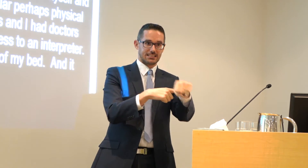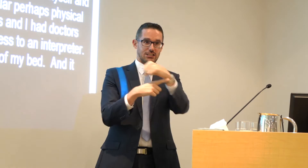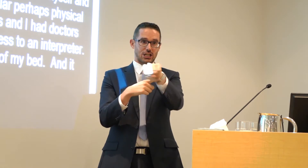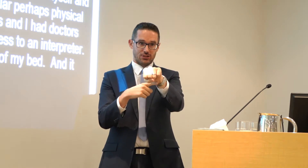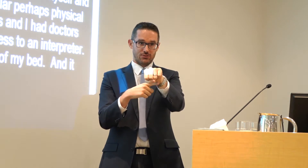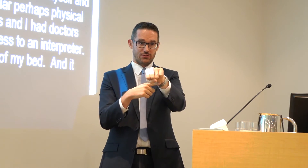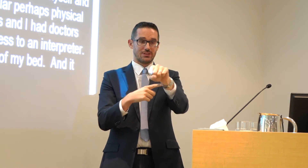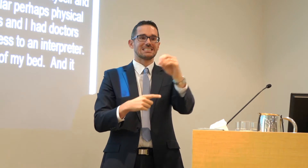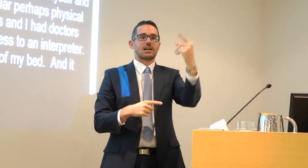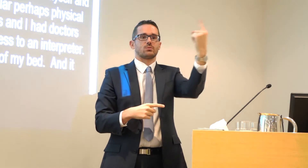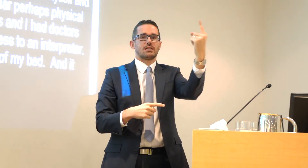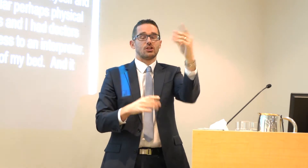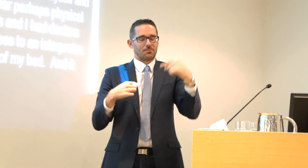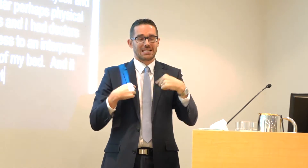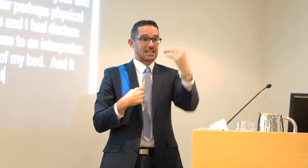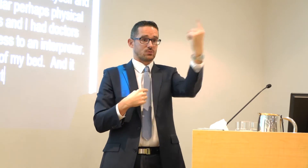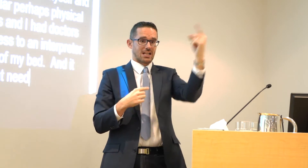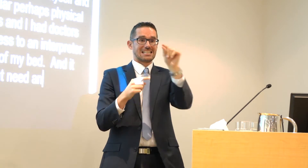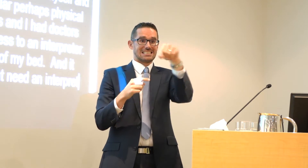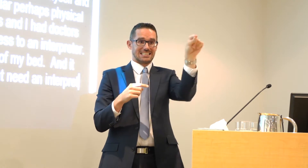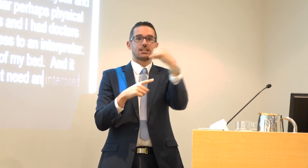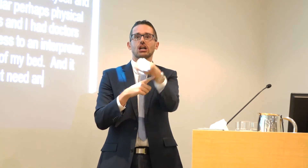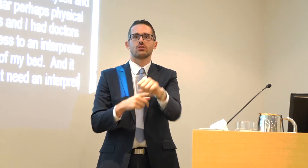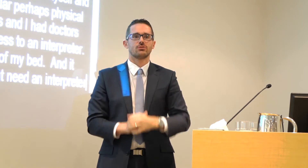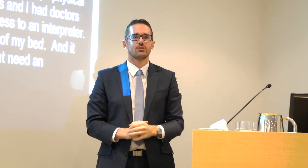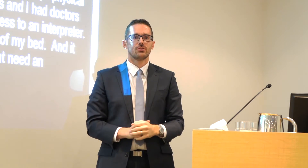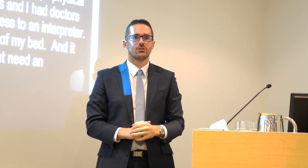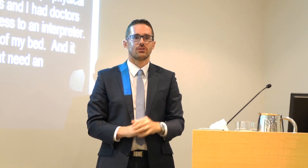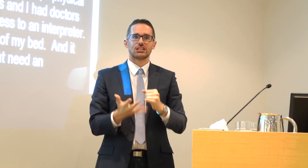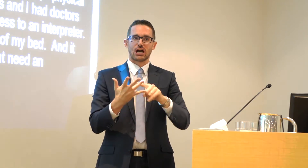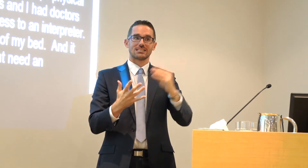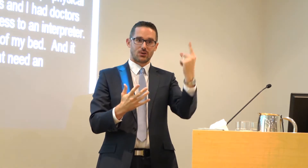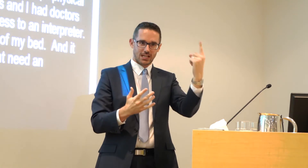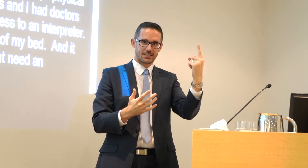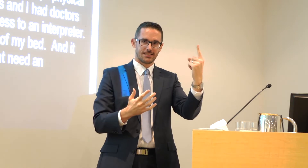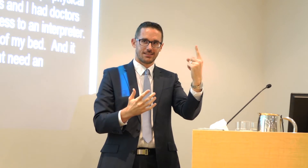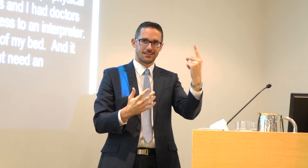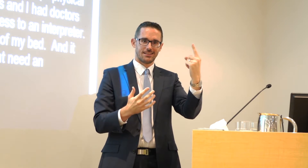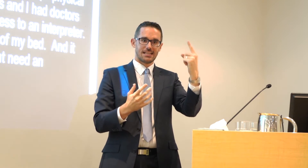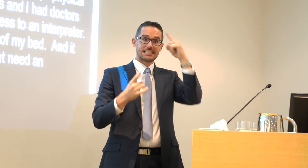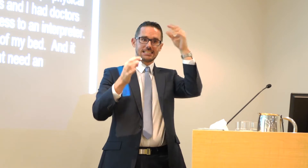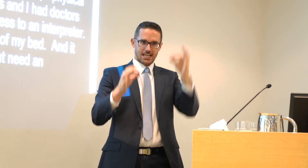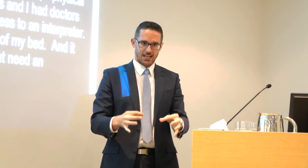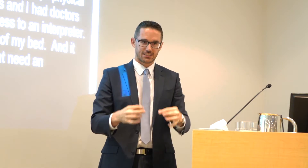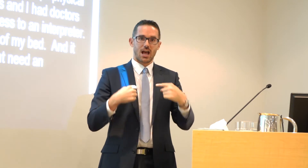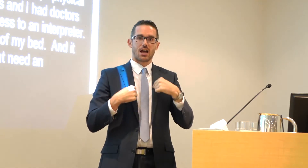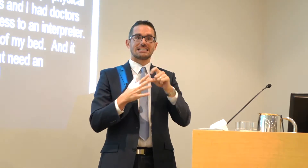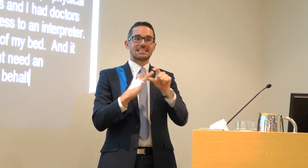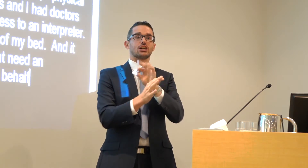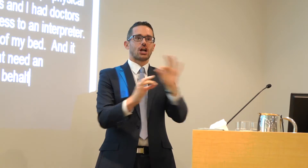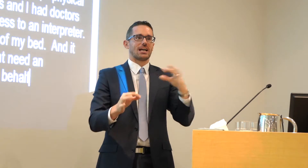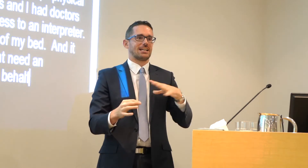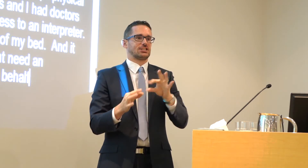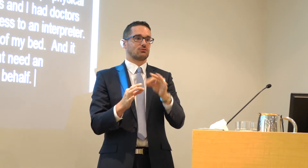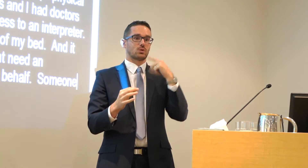the patient need an interpreter? Yes or no? And someone had actually ticked no on my behalf. So someone had actually